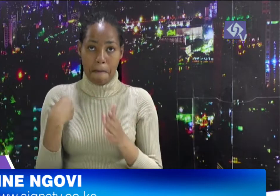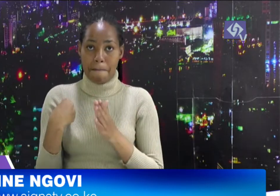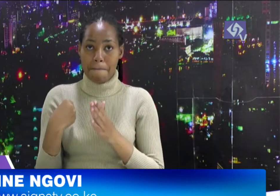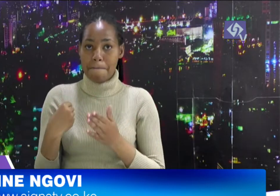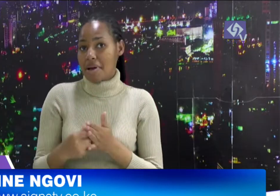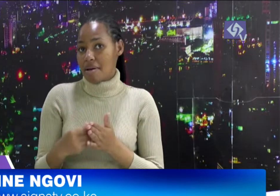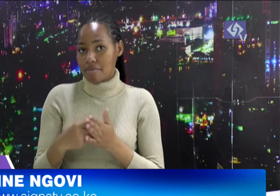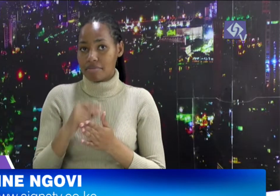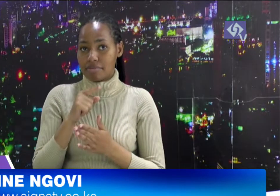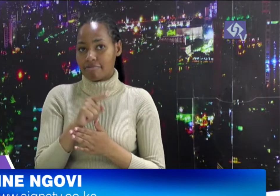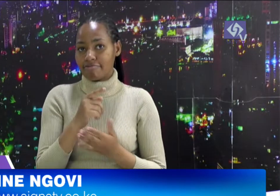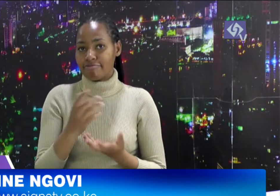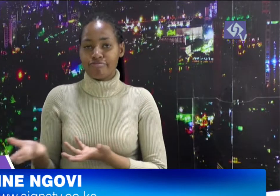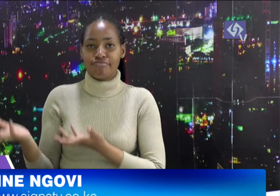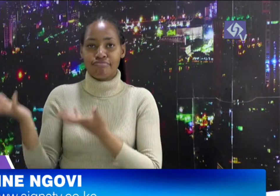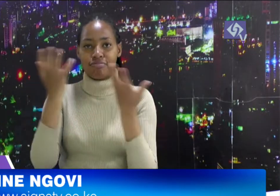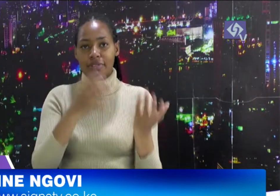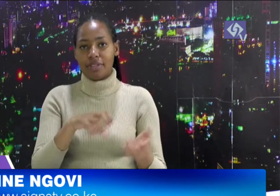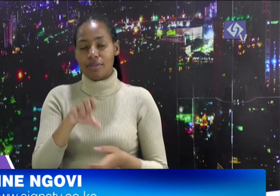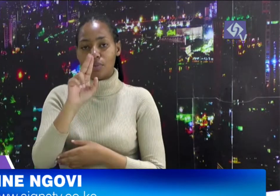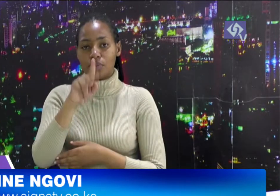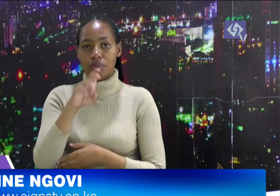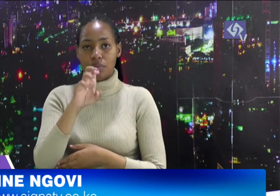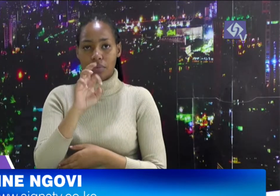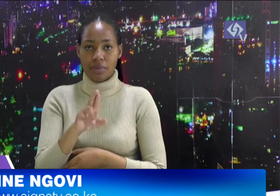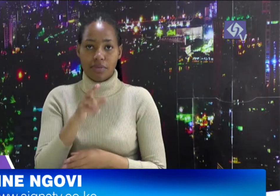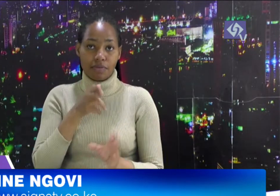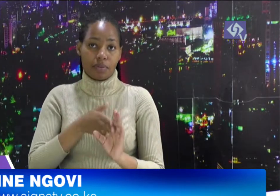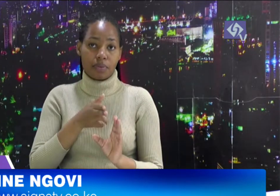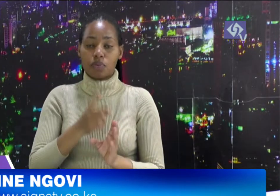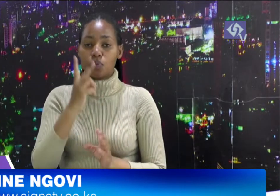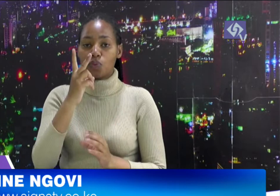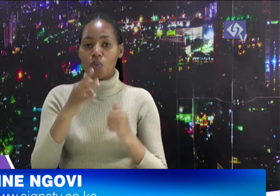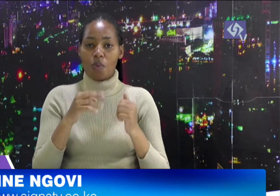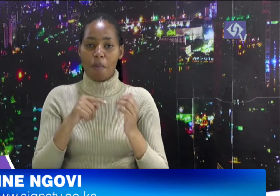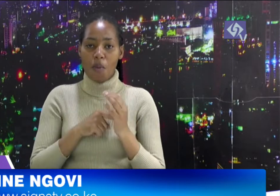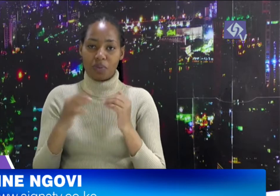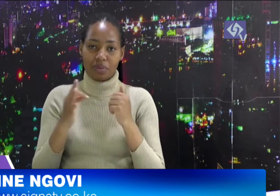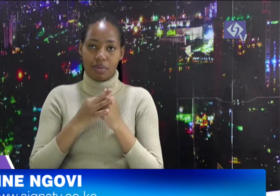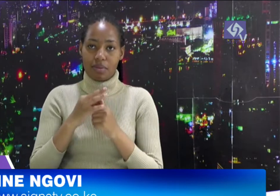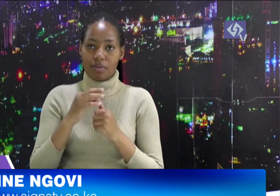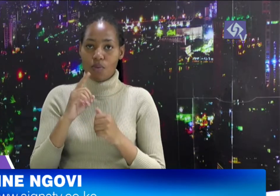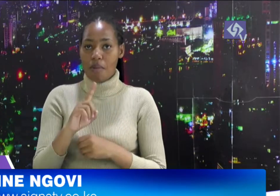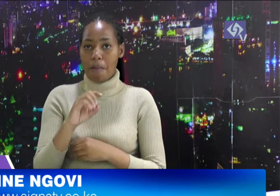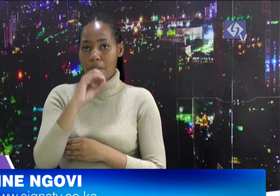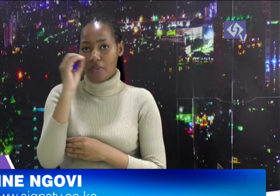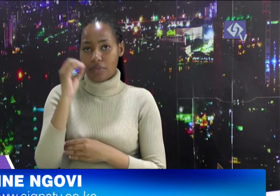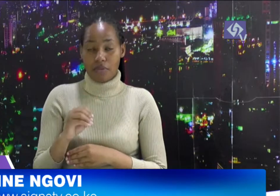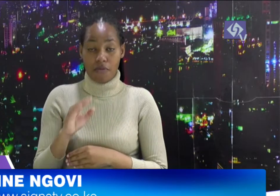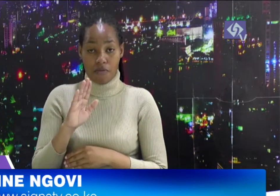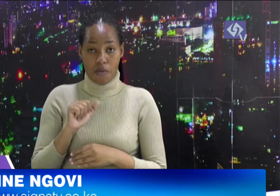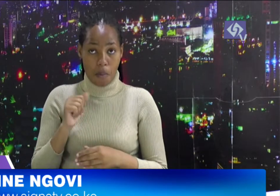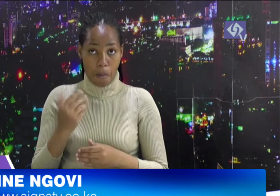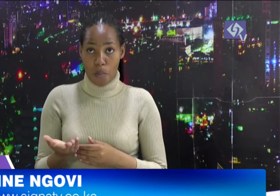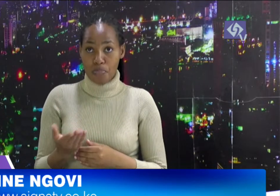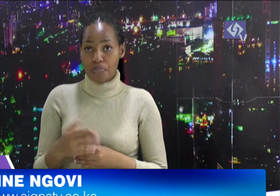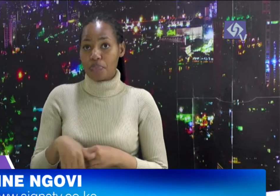The new prices are as a result of an increase in the average landed cost of imported super petrol